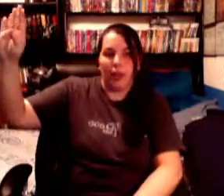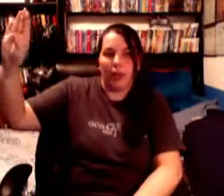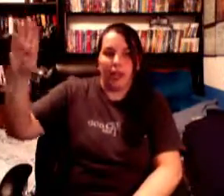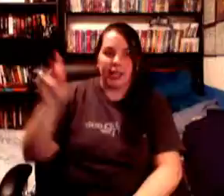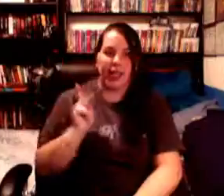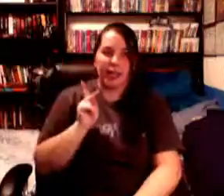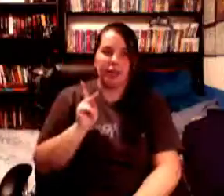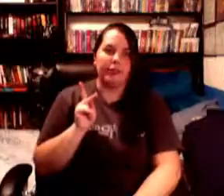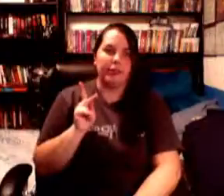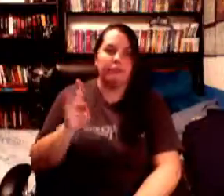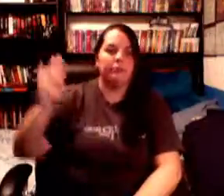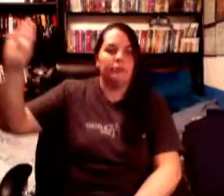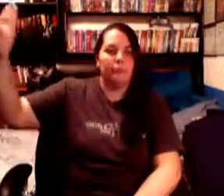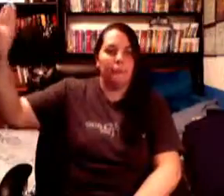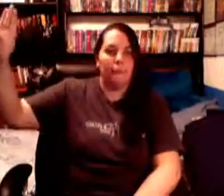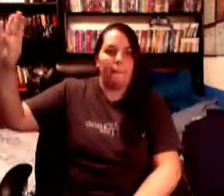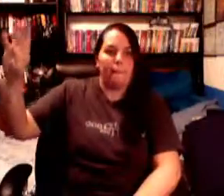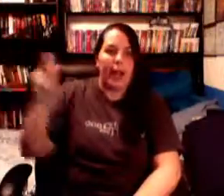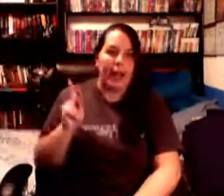there and K down here. Back.